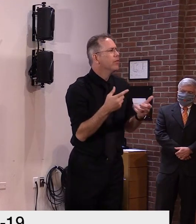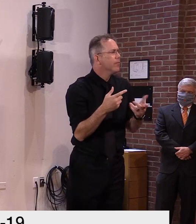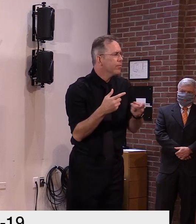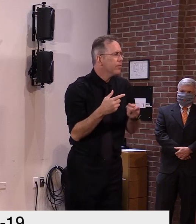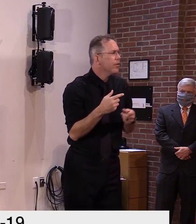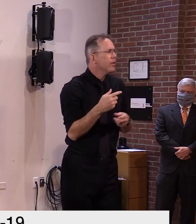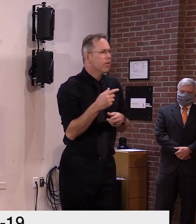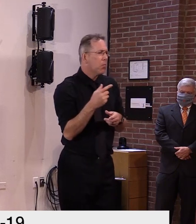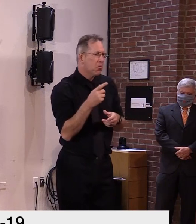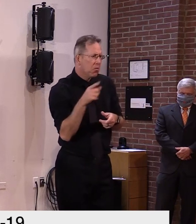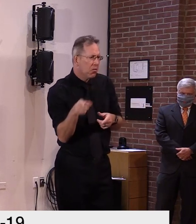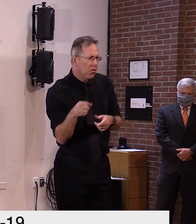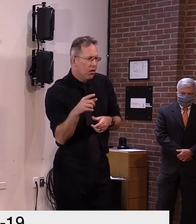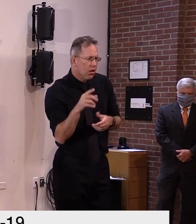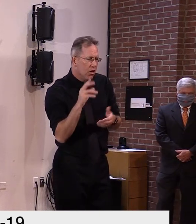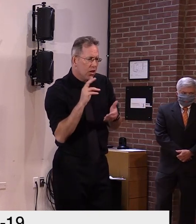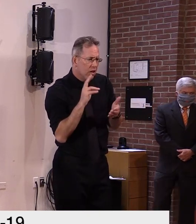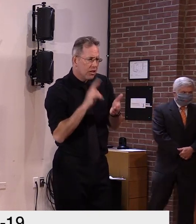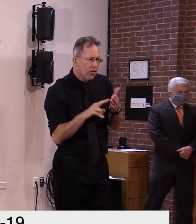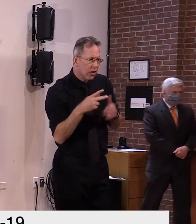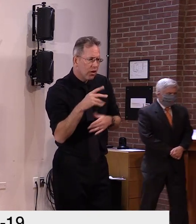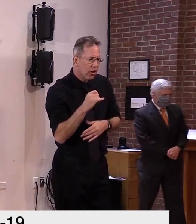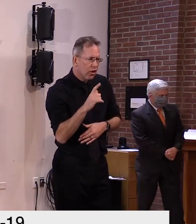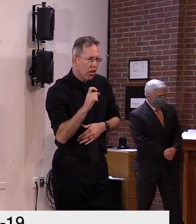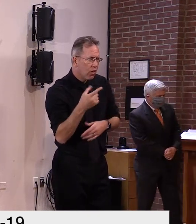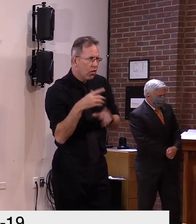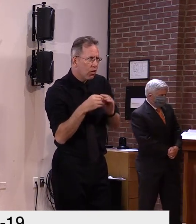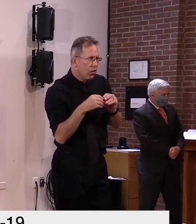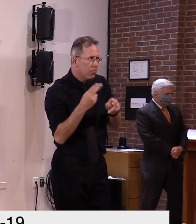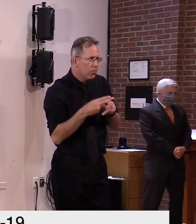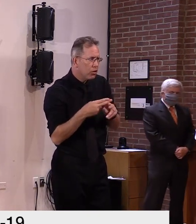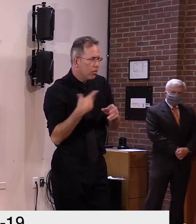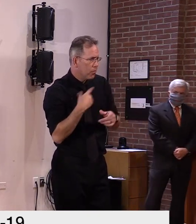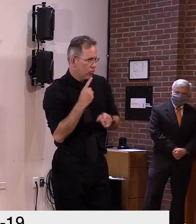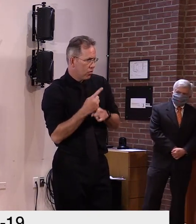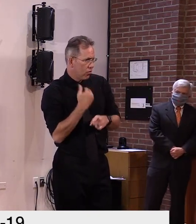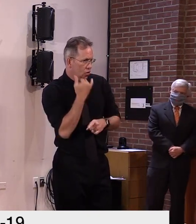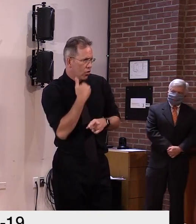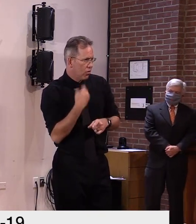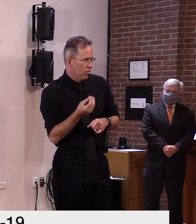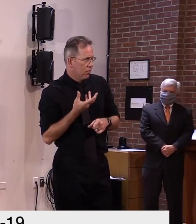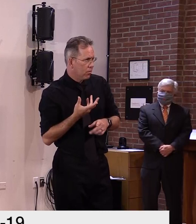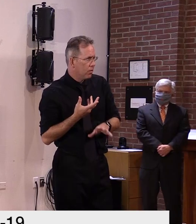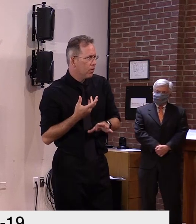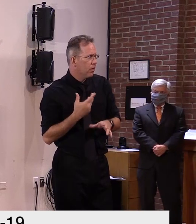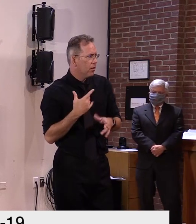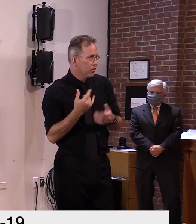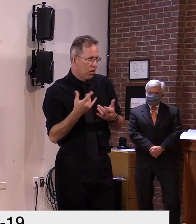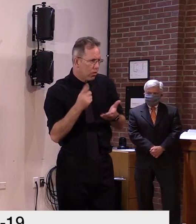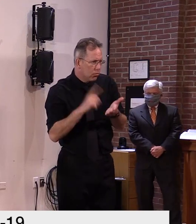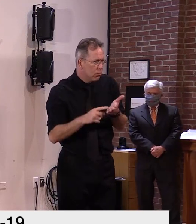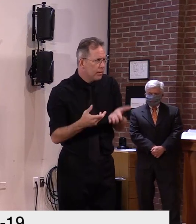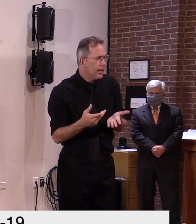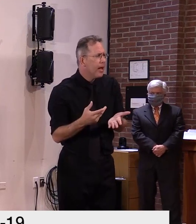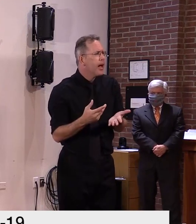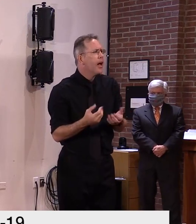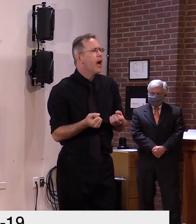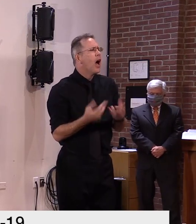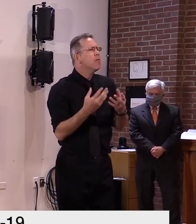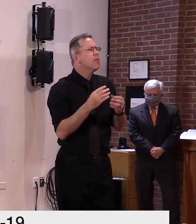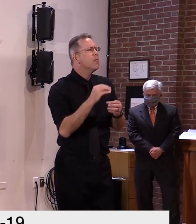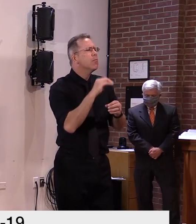or at least get you the information very soon. But I just don't have that off the top of my head.